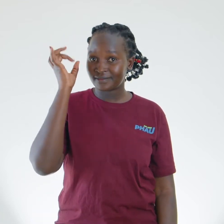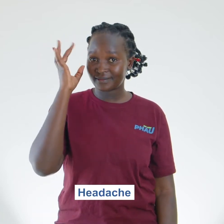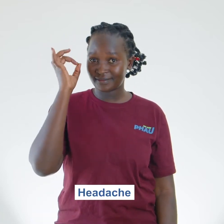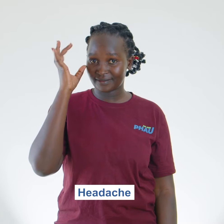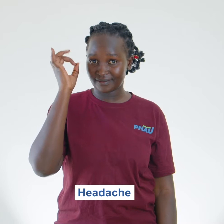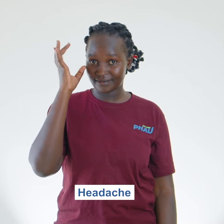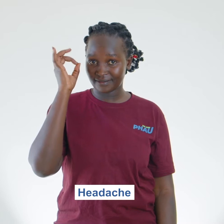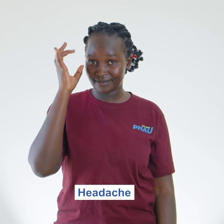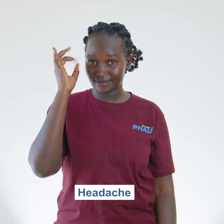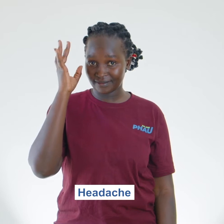Headache,